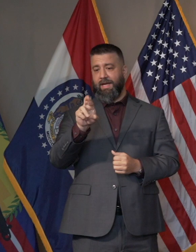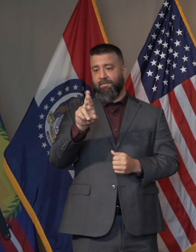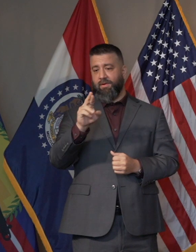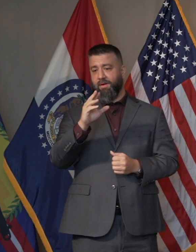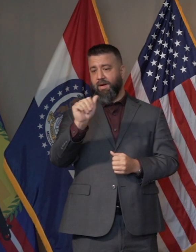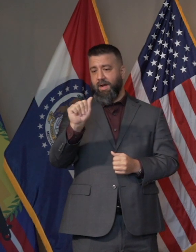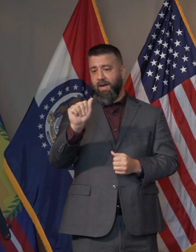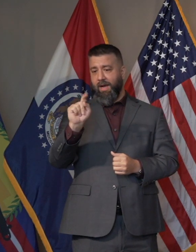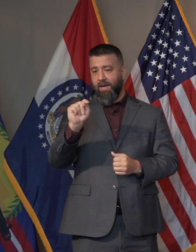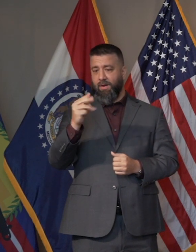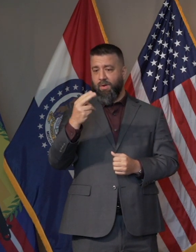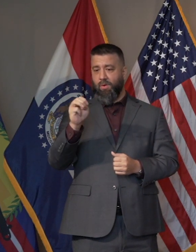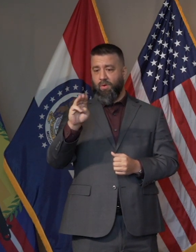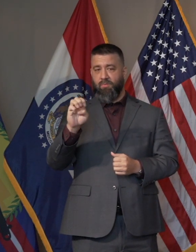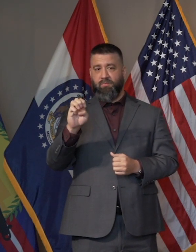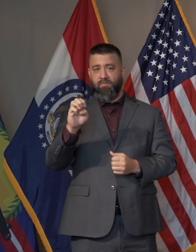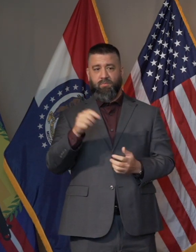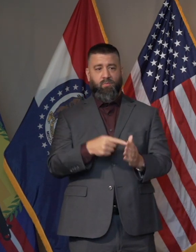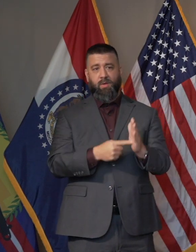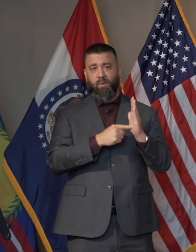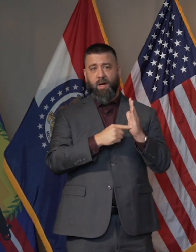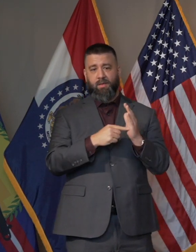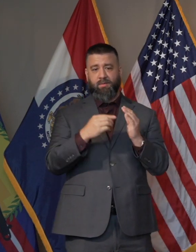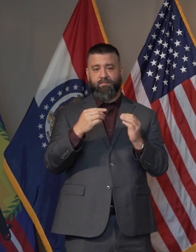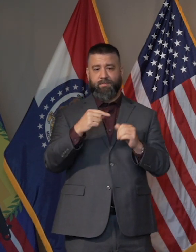require some type of curfew?